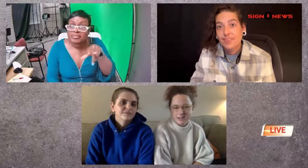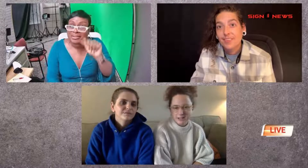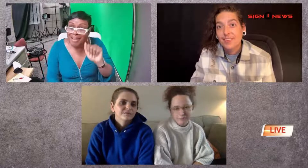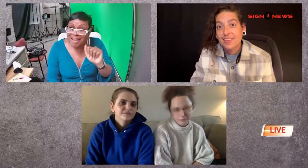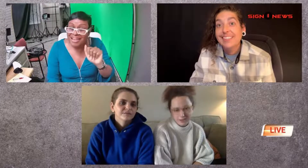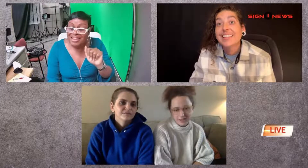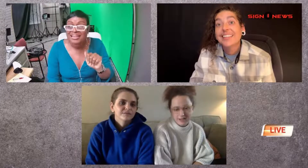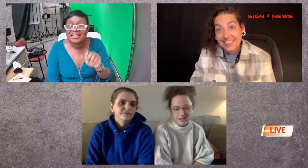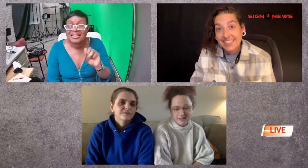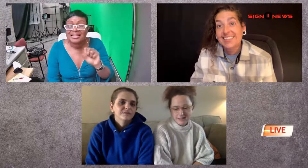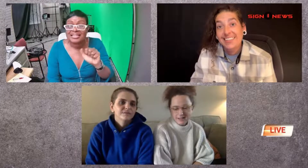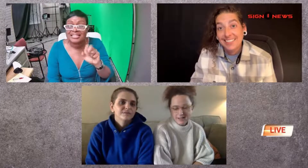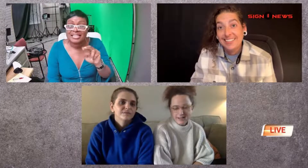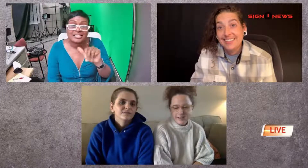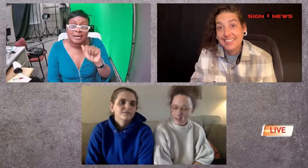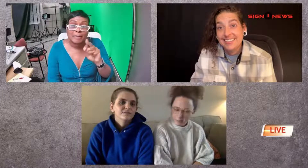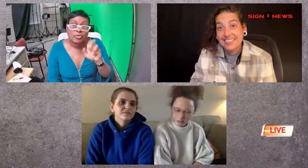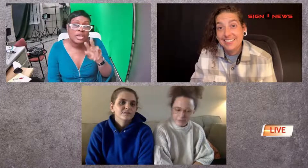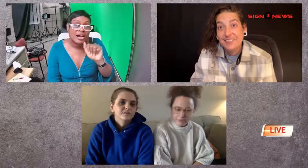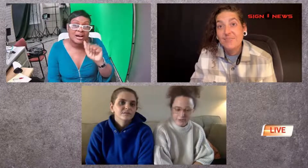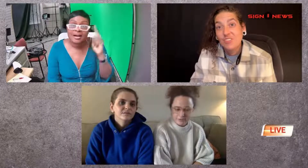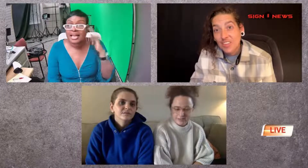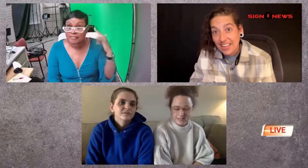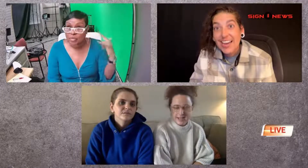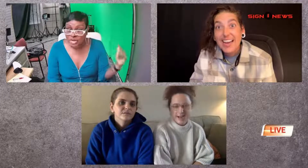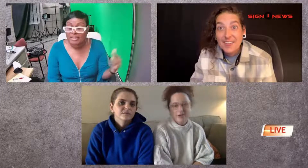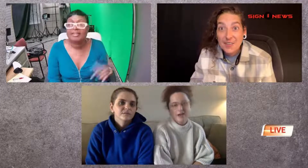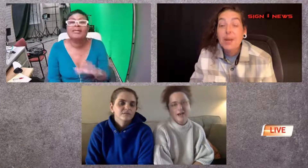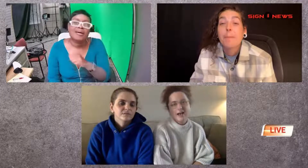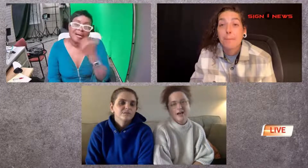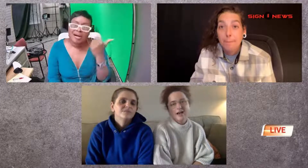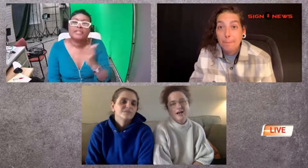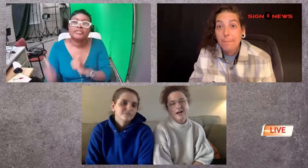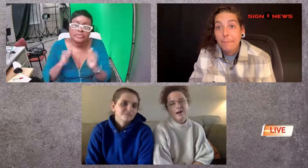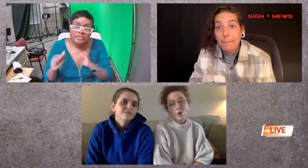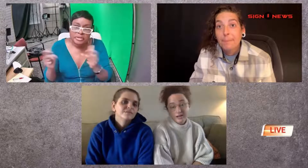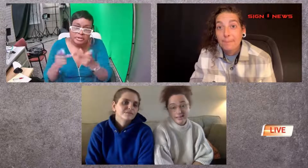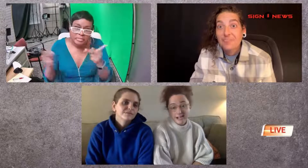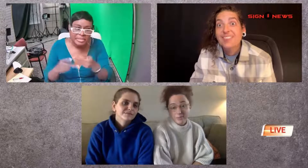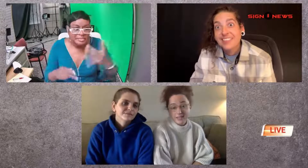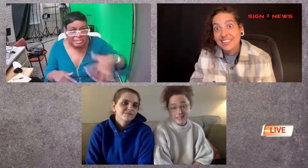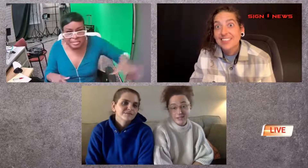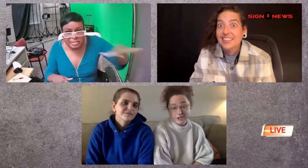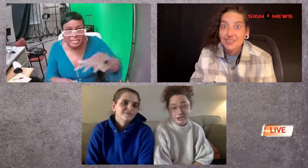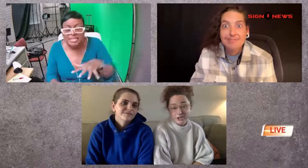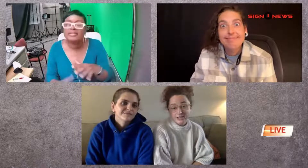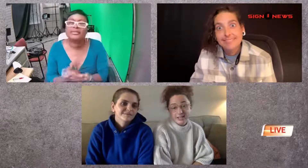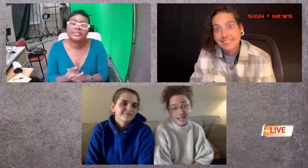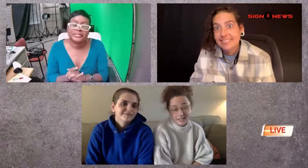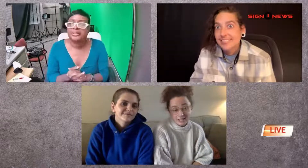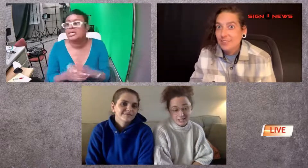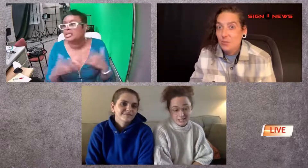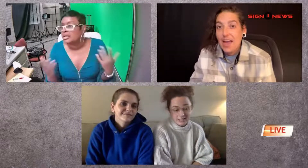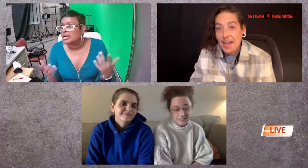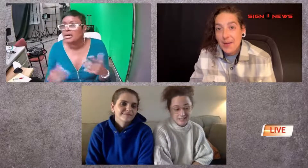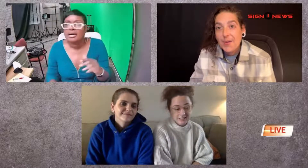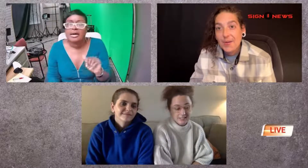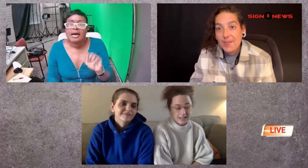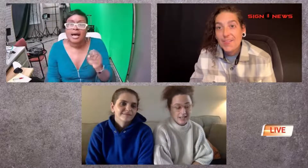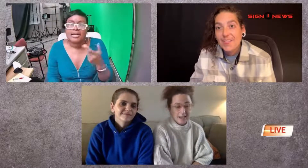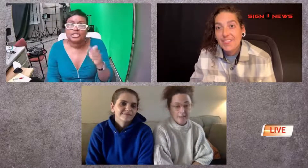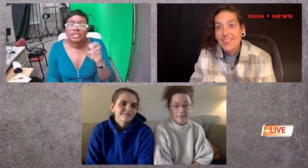Maria, California, and a couple other theaters in that area. Oregon Cabaret Theater in